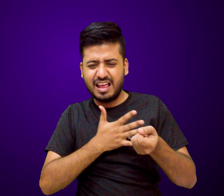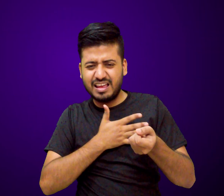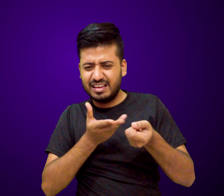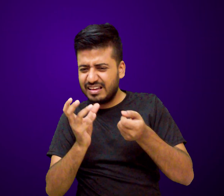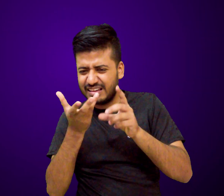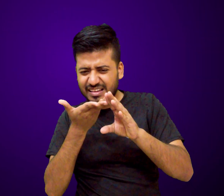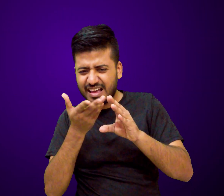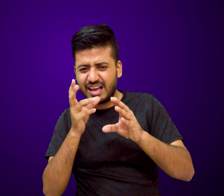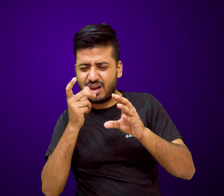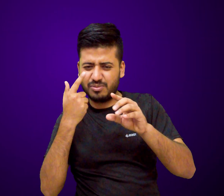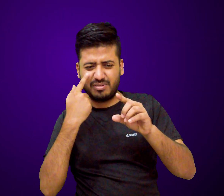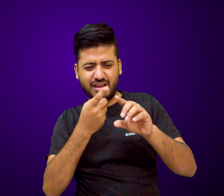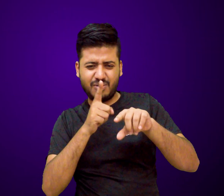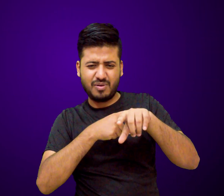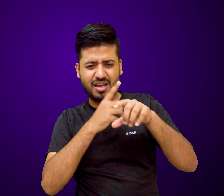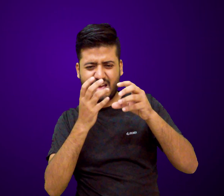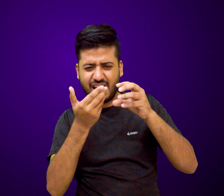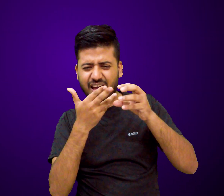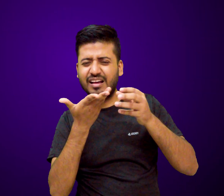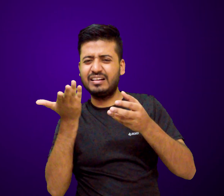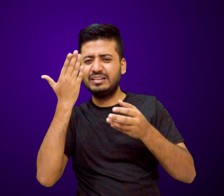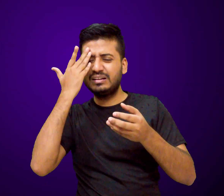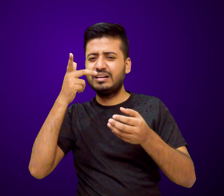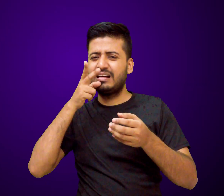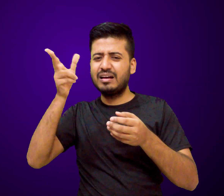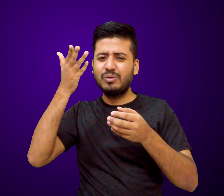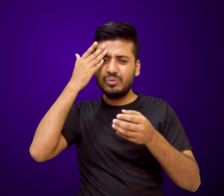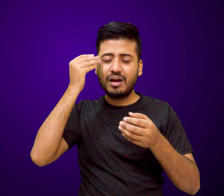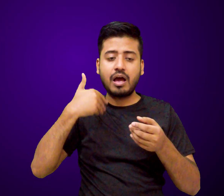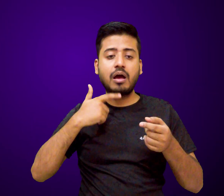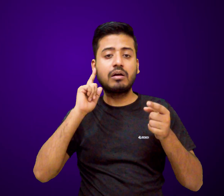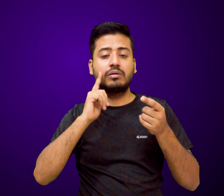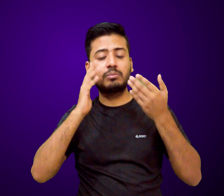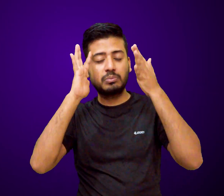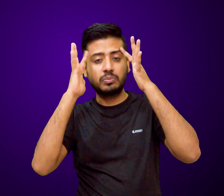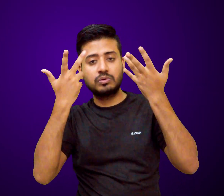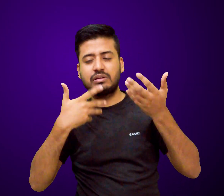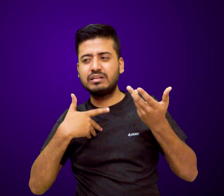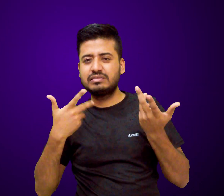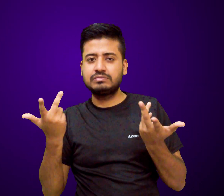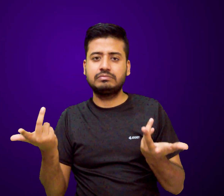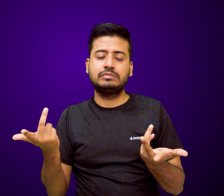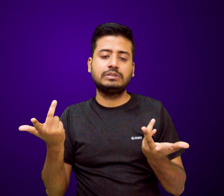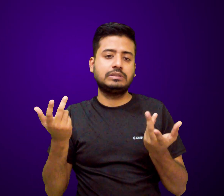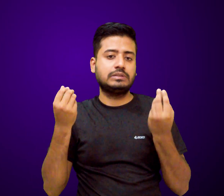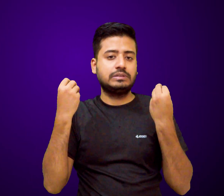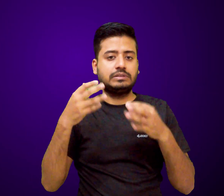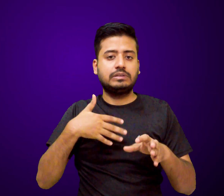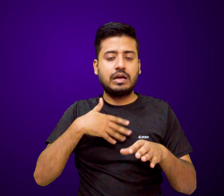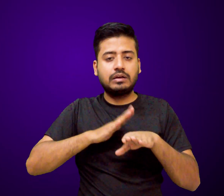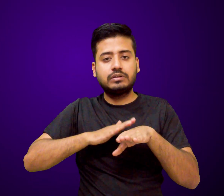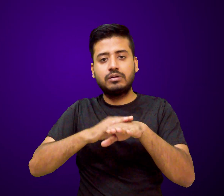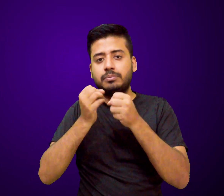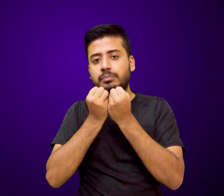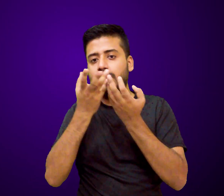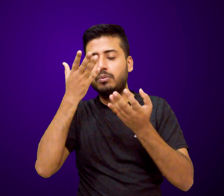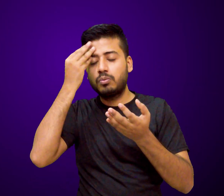may help reduce glycoalkaloid levels, although boiling, baking, and microwaving appear to have little effect.